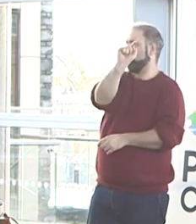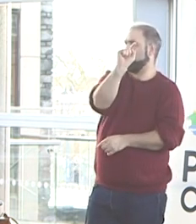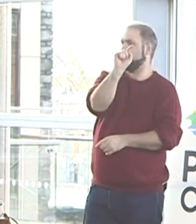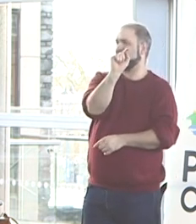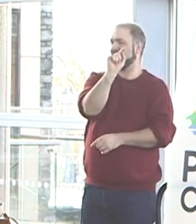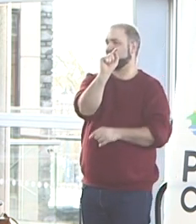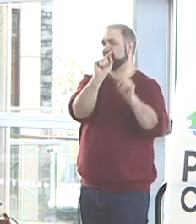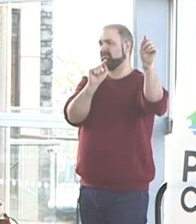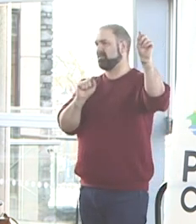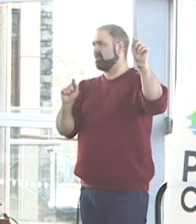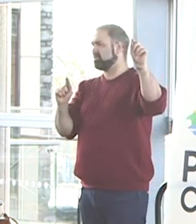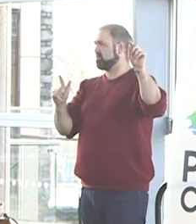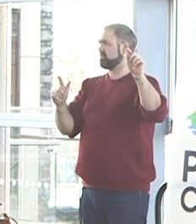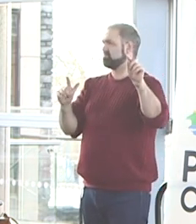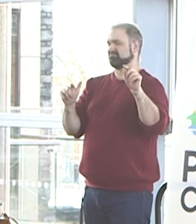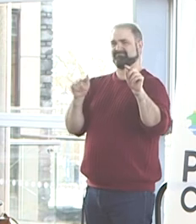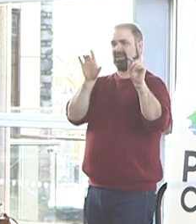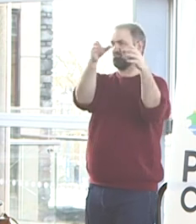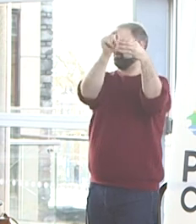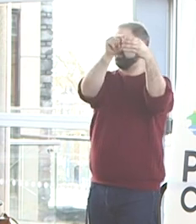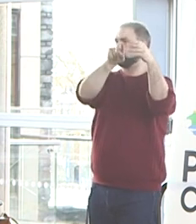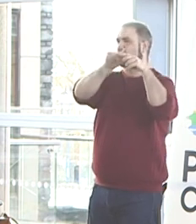that's getting people out of really hostile countries.